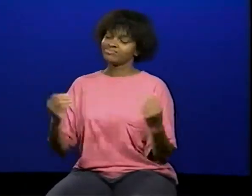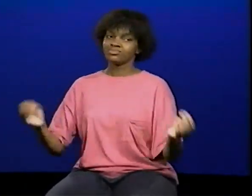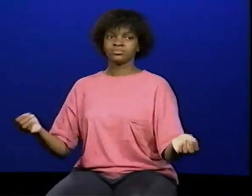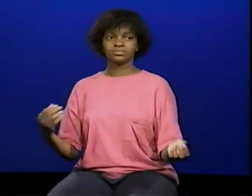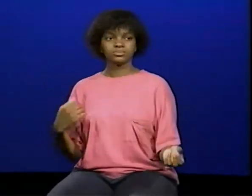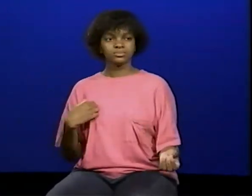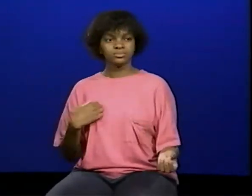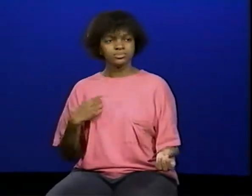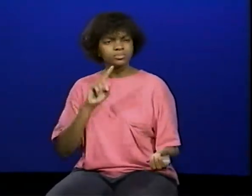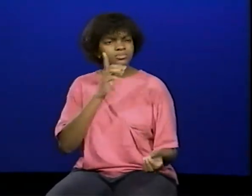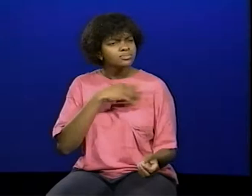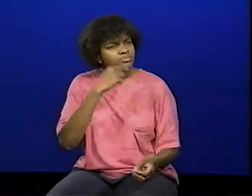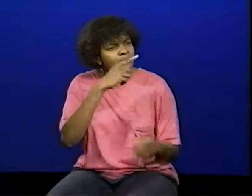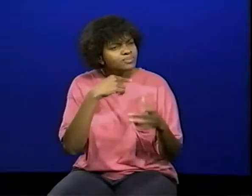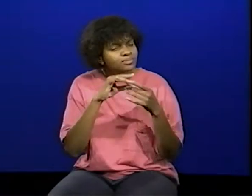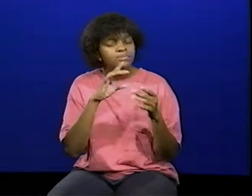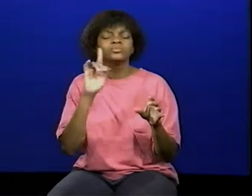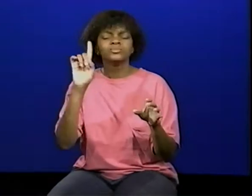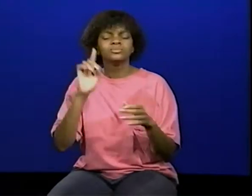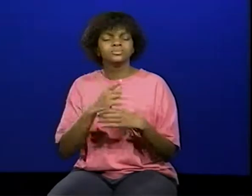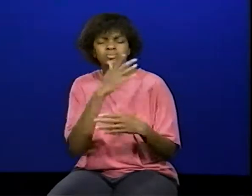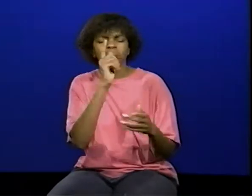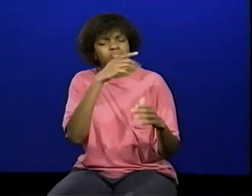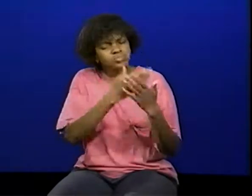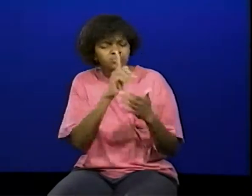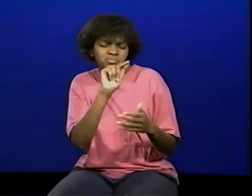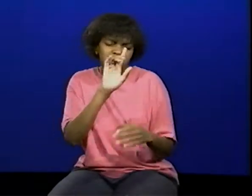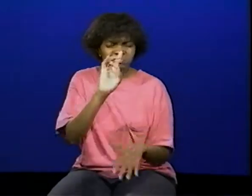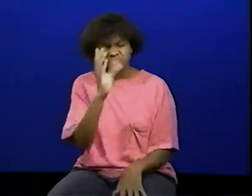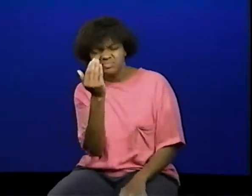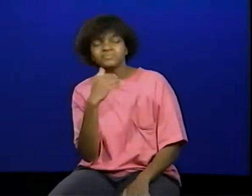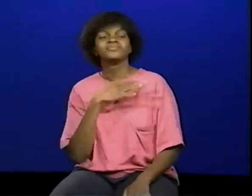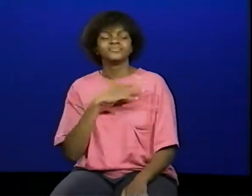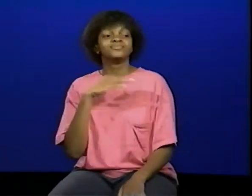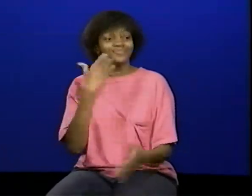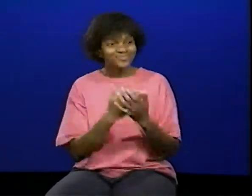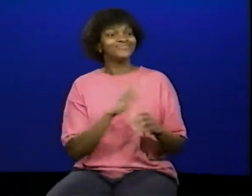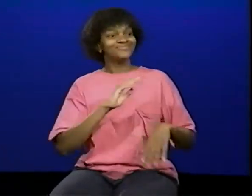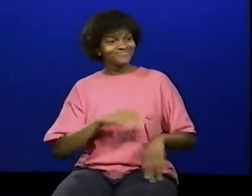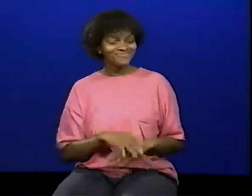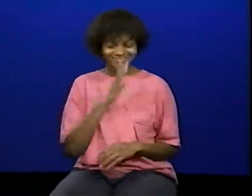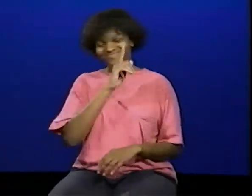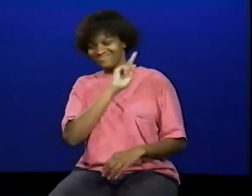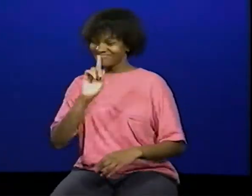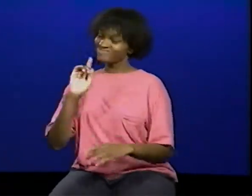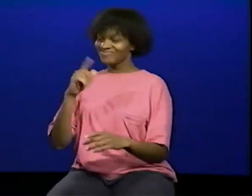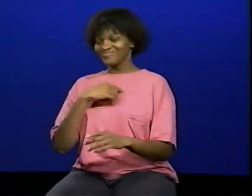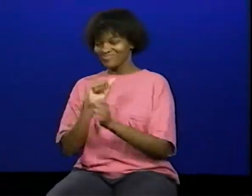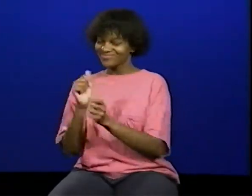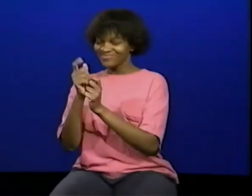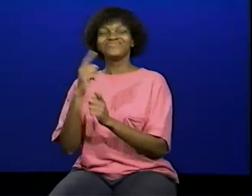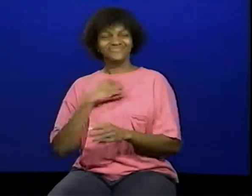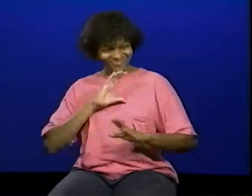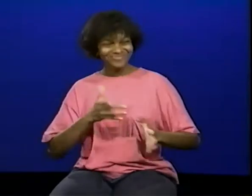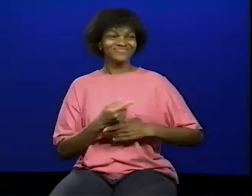to go on home for the day. Well, when I came in the next day, the woman hadn't arrived yet, but they told me that she would be in around 8:15 or